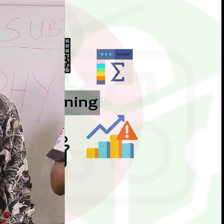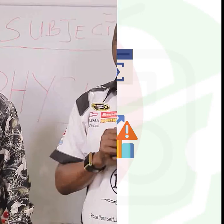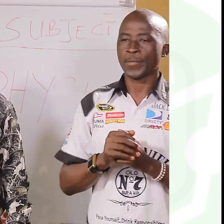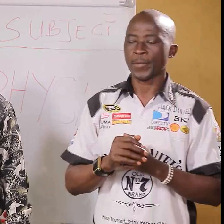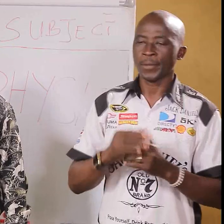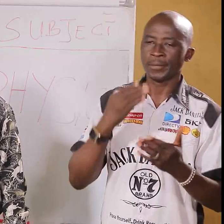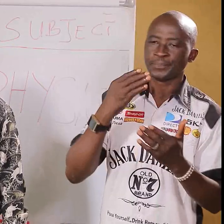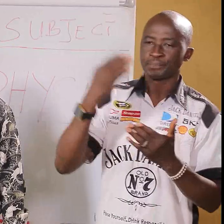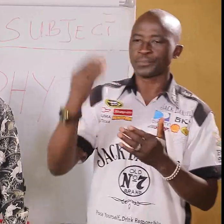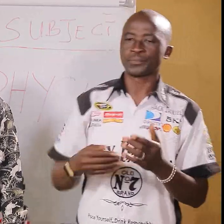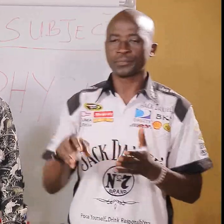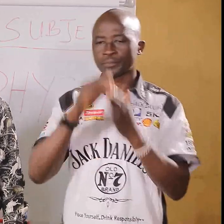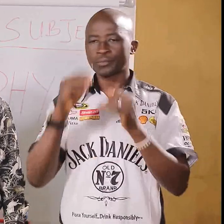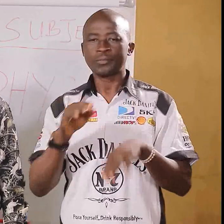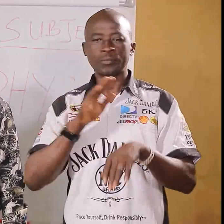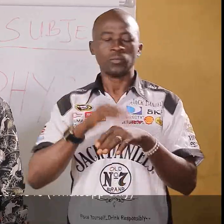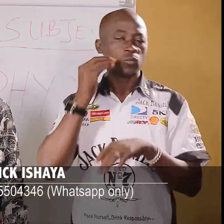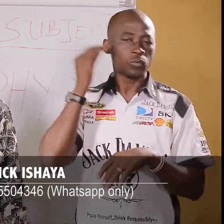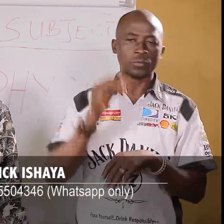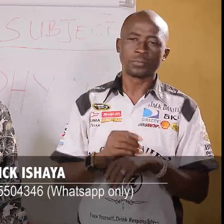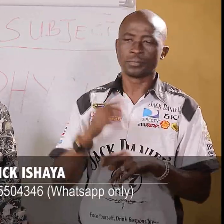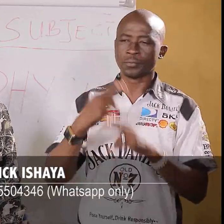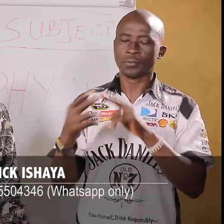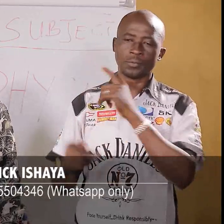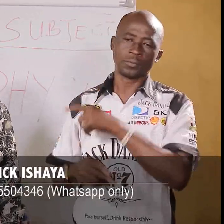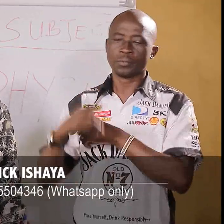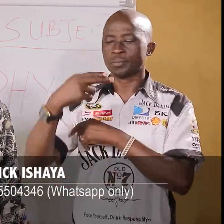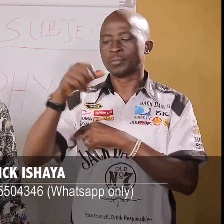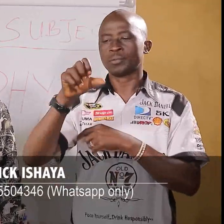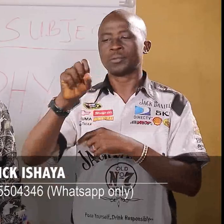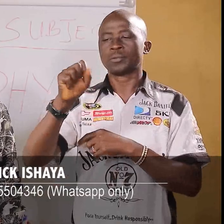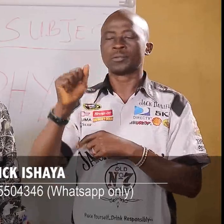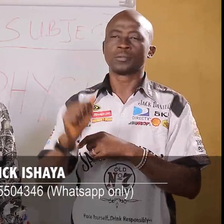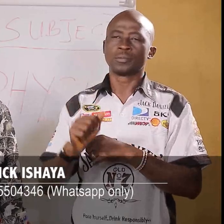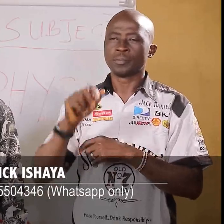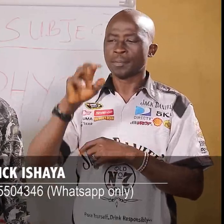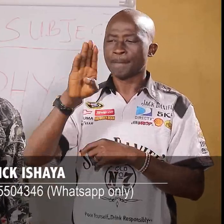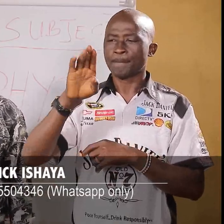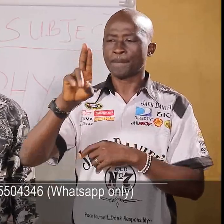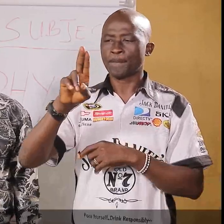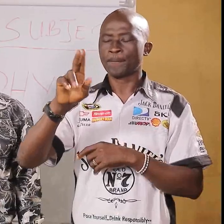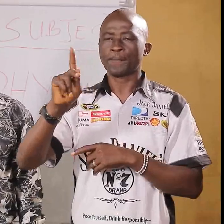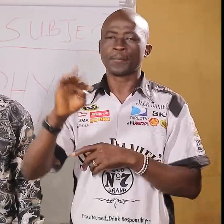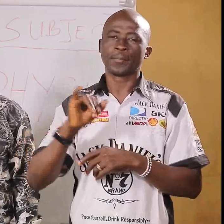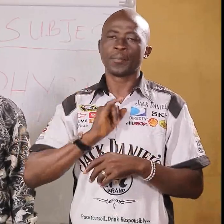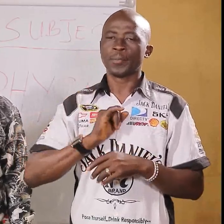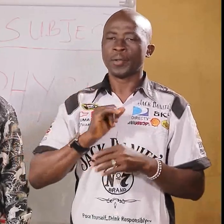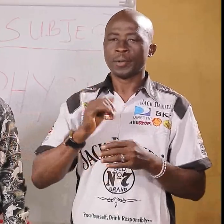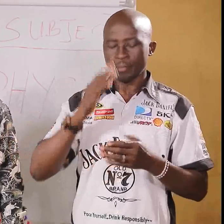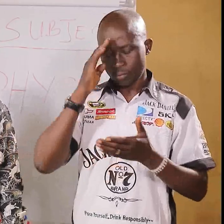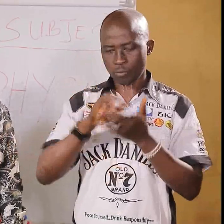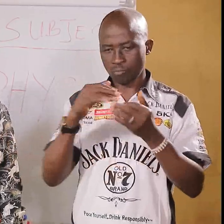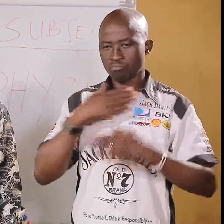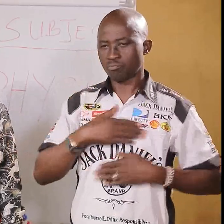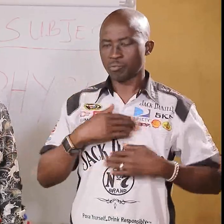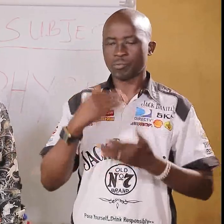Good day, learners at home. My name is Hassan Buki. I believe you have enjoyed the lesson that